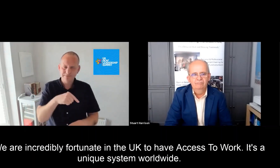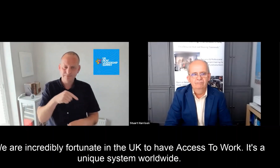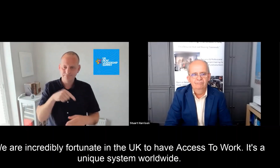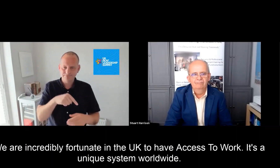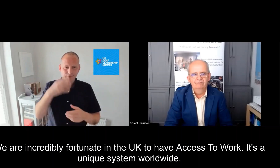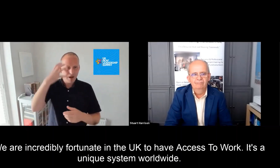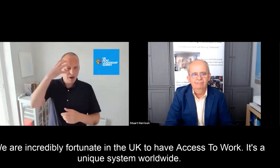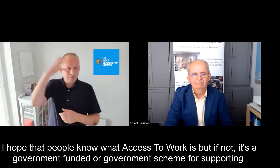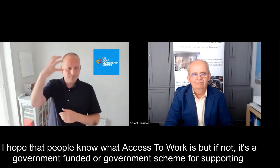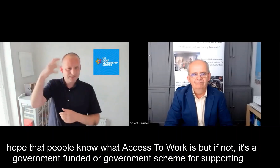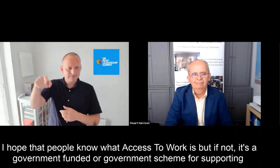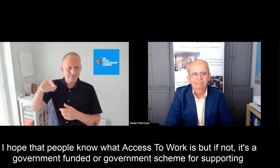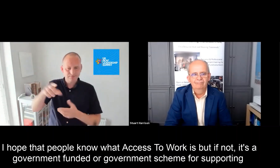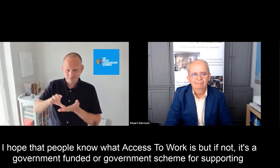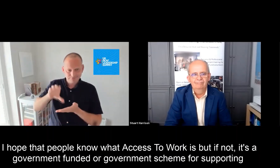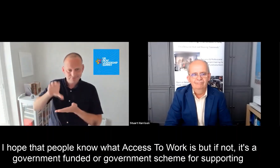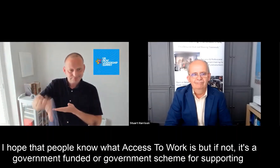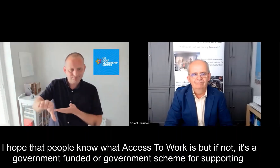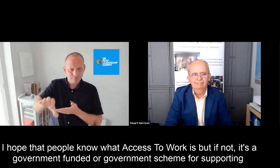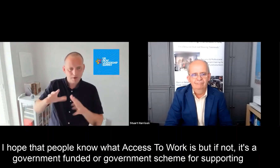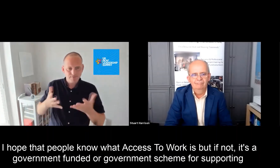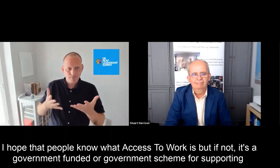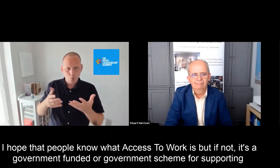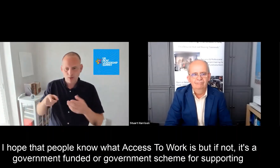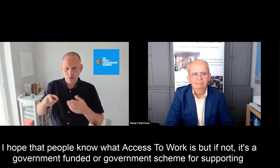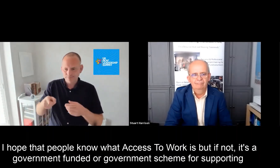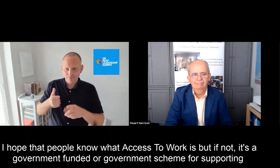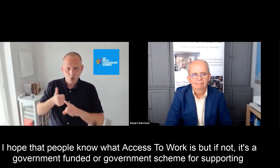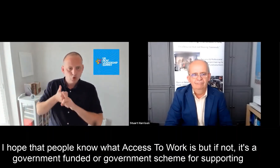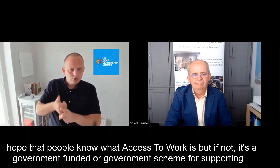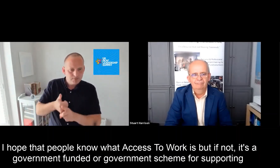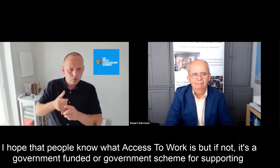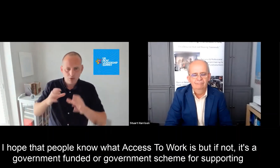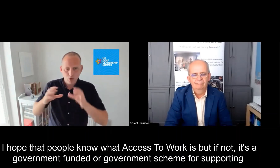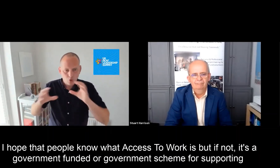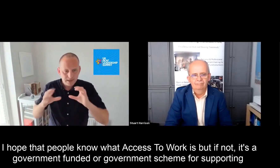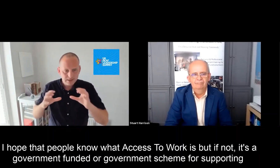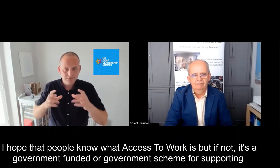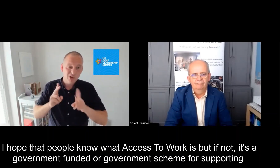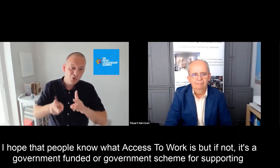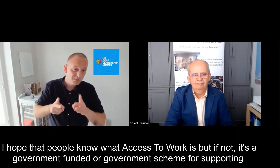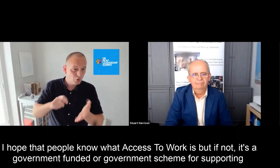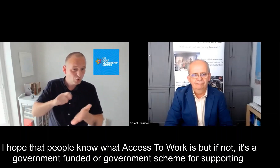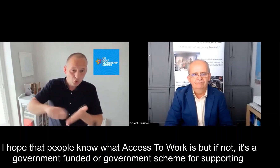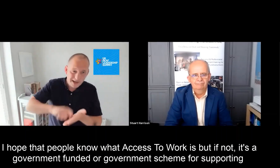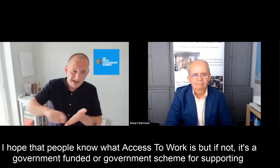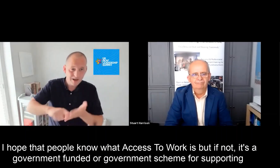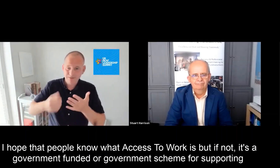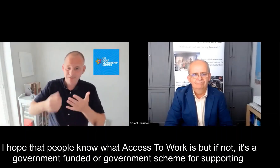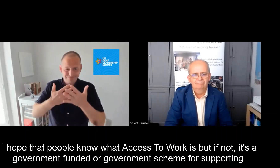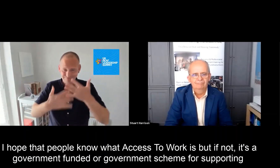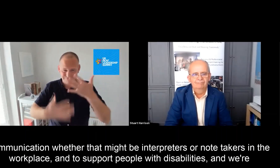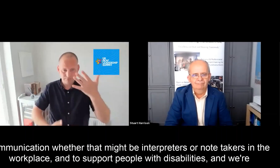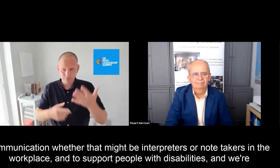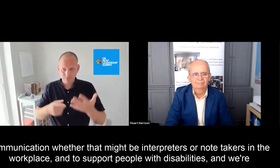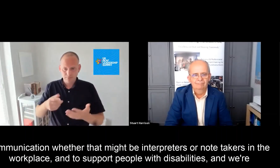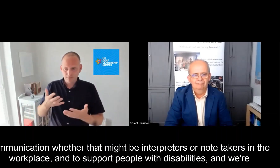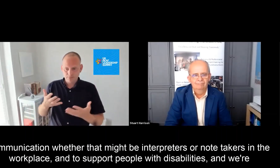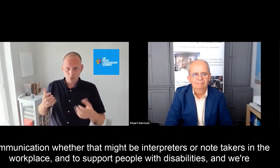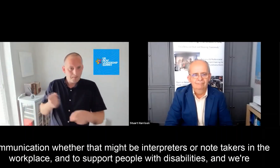worldwide. I hope that people know what access to work is, but if not, it's a government fund or a government scheme for supporting communication, whether that might be